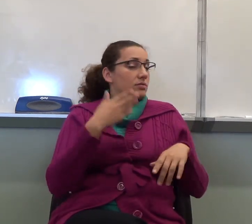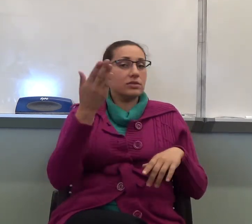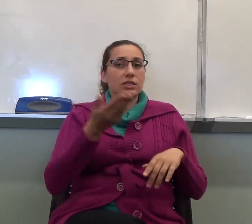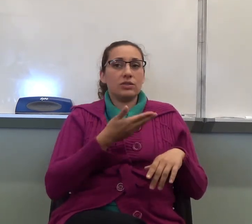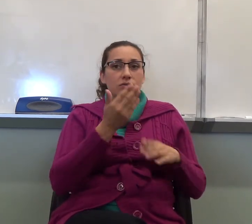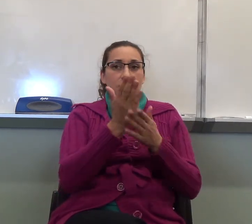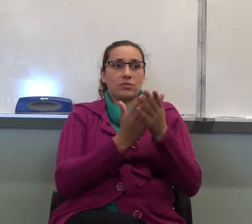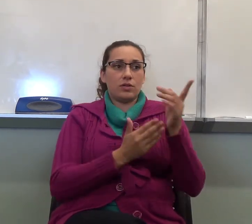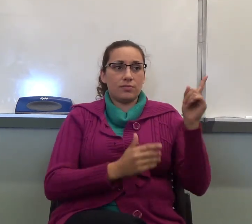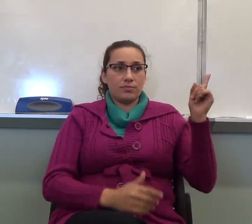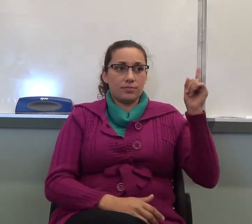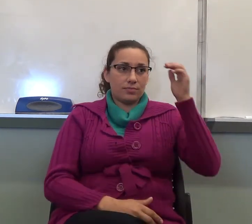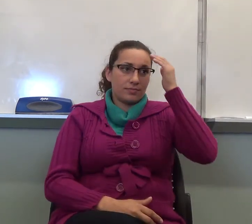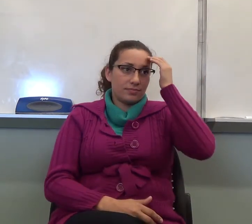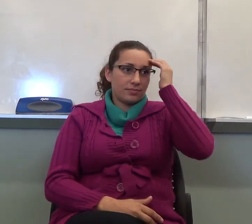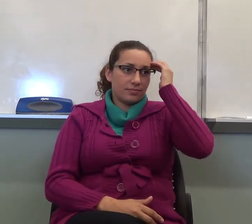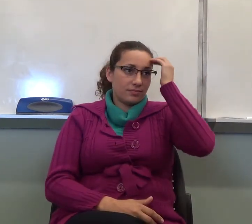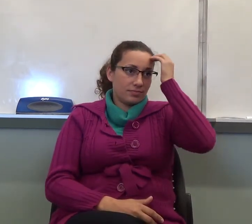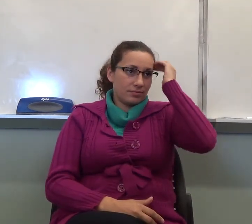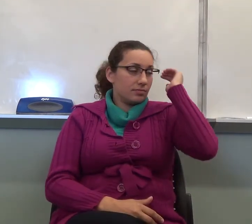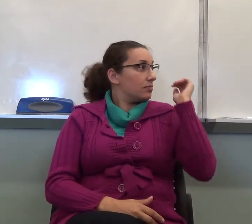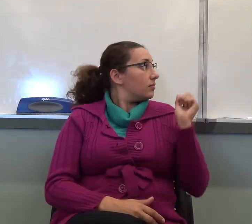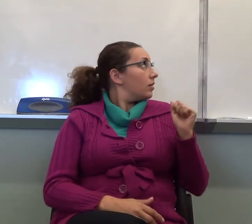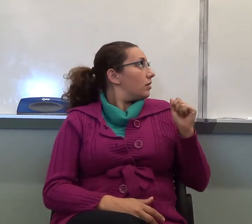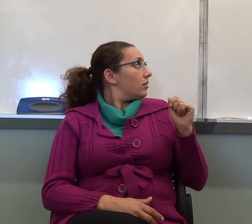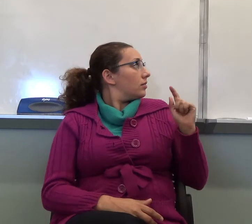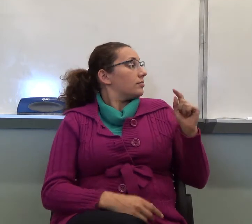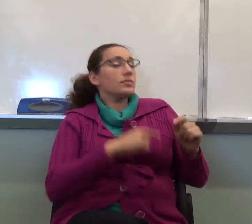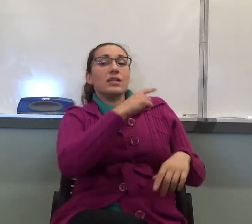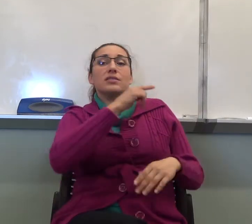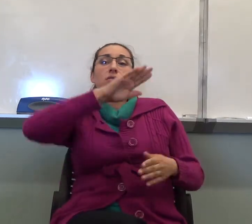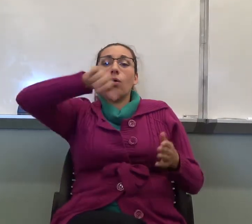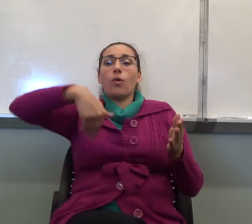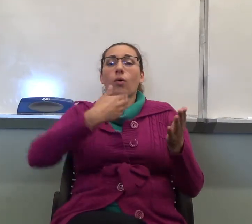tomorrow. But this starts the whole idea of the real line.